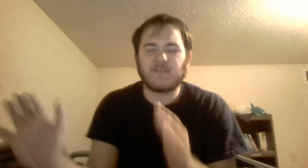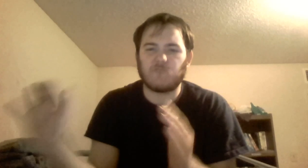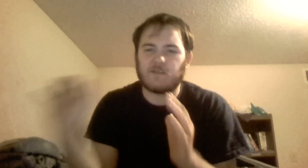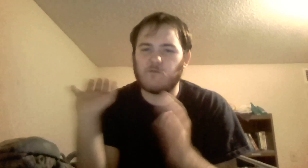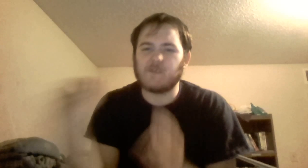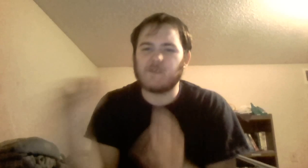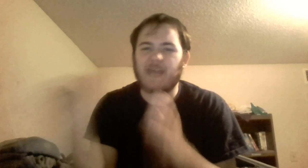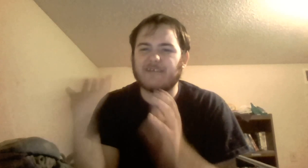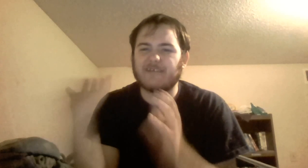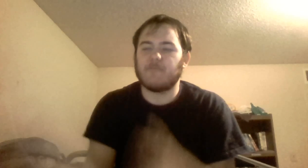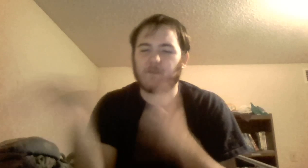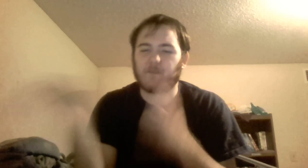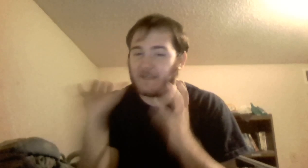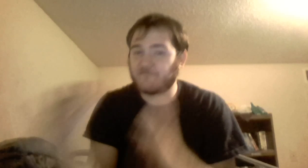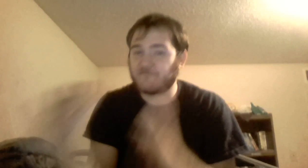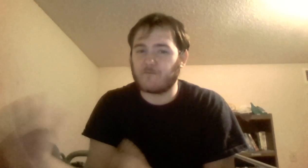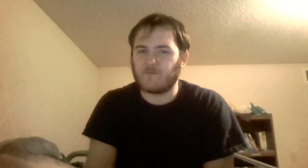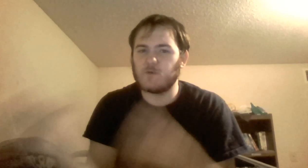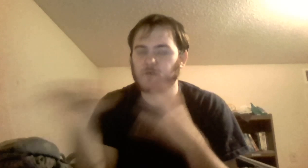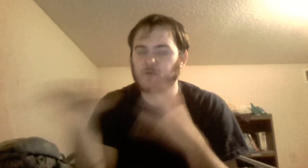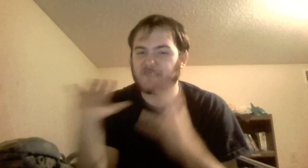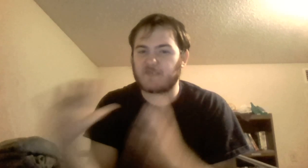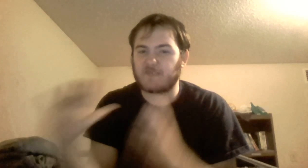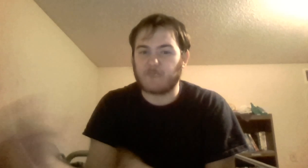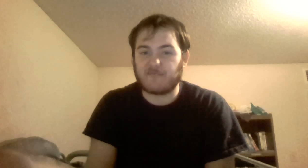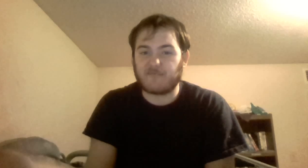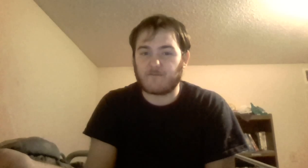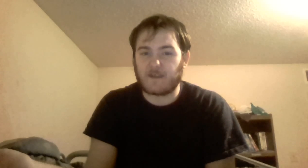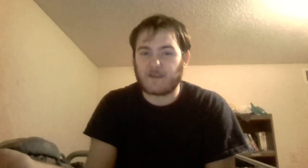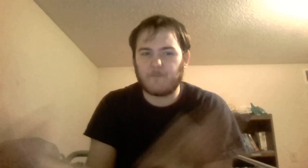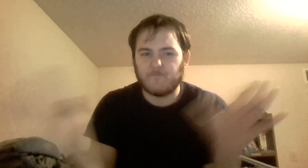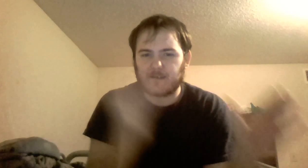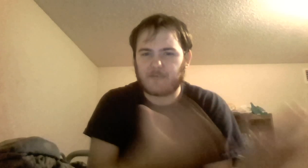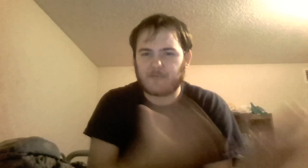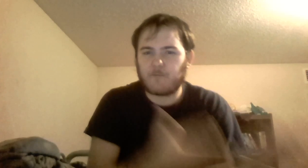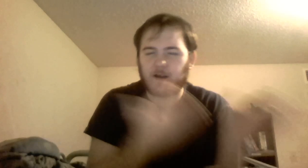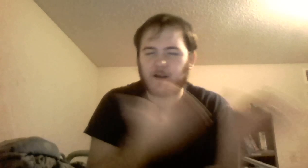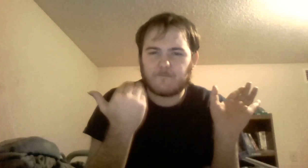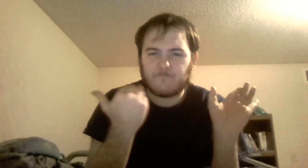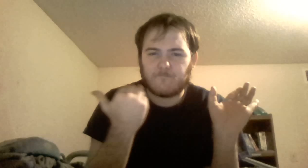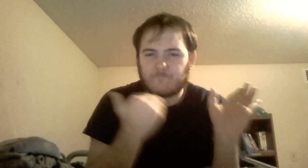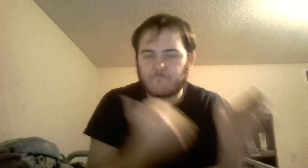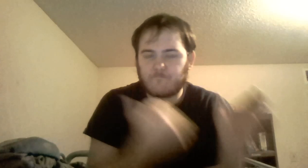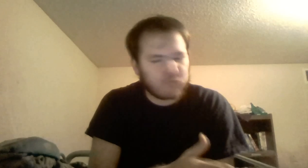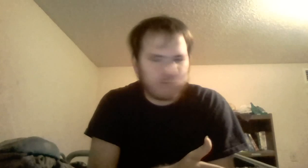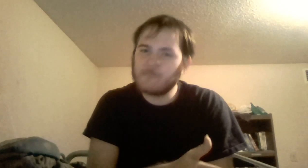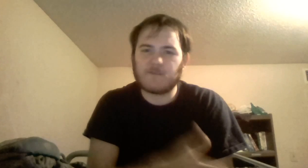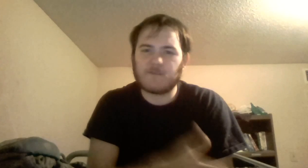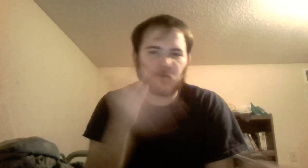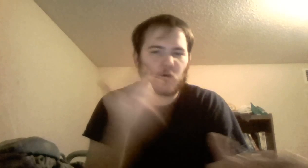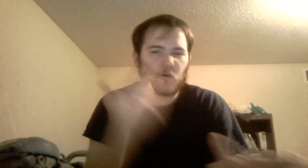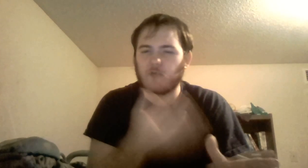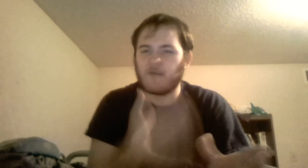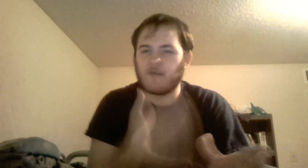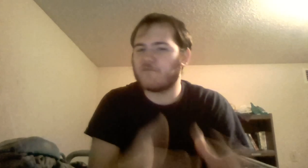really do anything that deep, but they'll get interesting reveal, and interesting information to find out, and A-Pod, pretty predictable, with a lot of motion, and